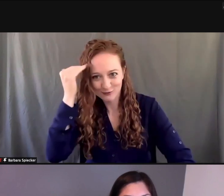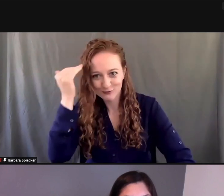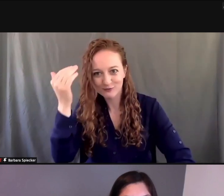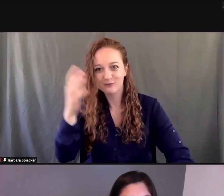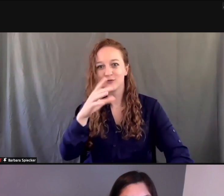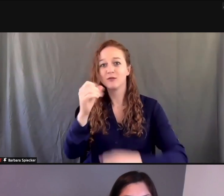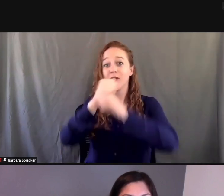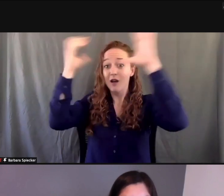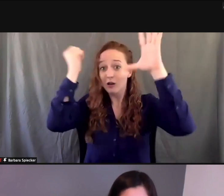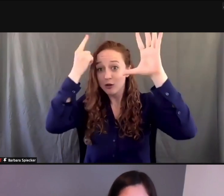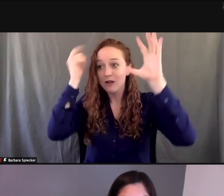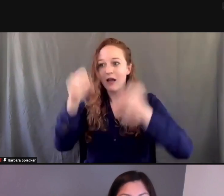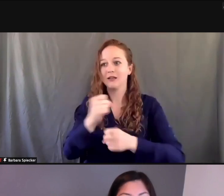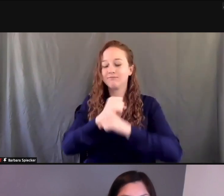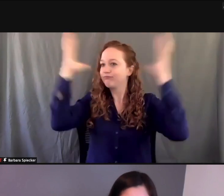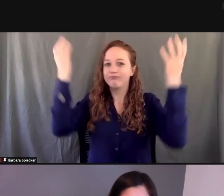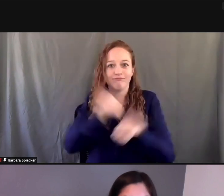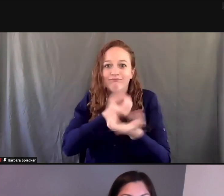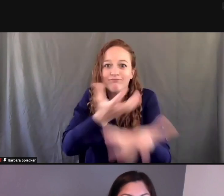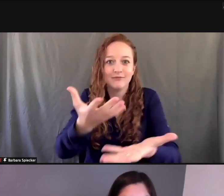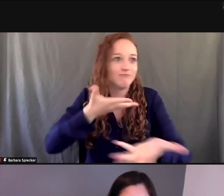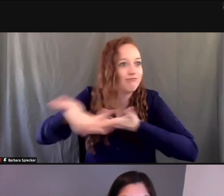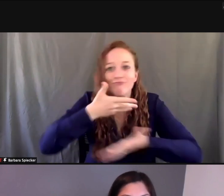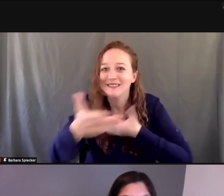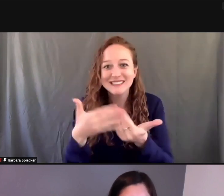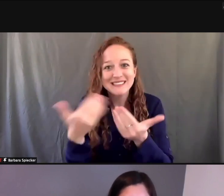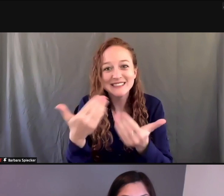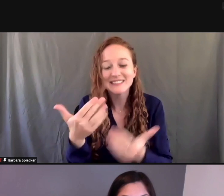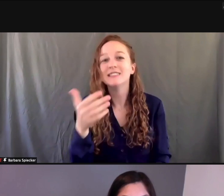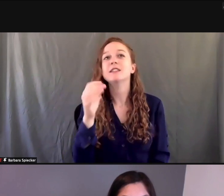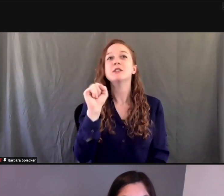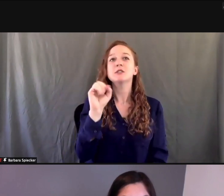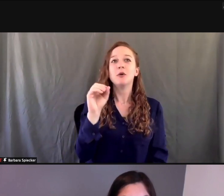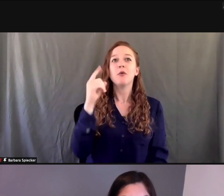So on the atom. And how can we fit the deaf community